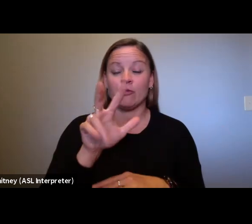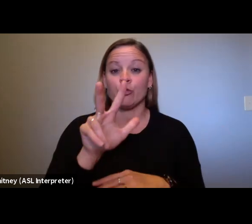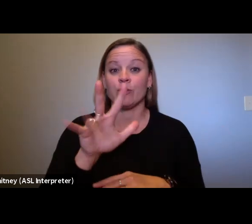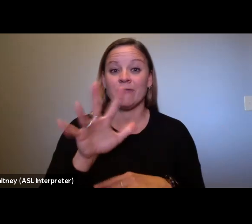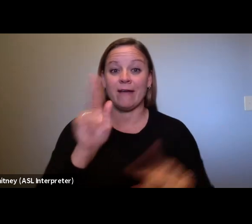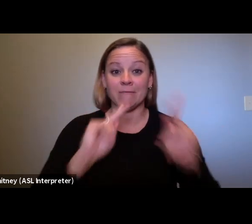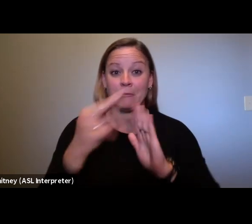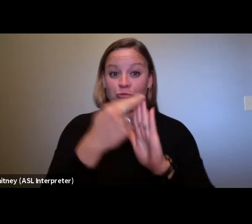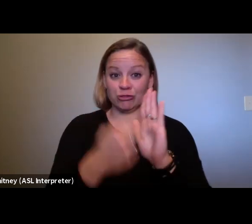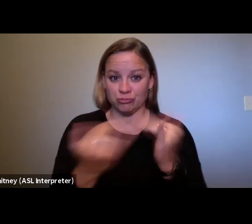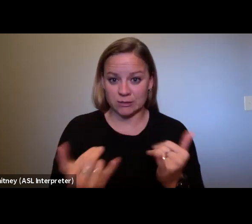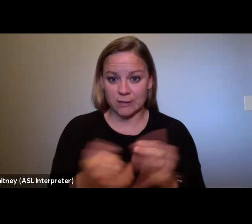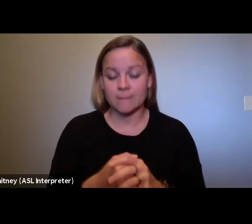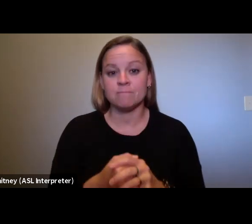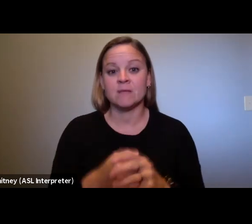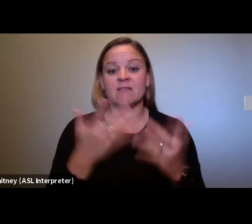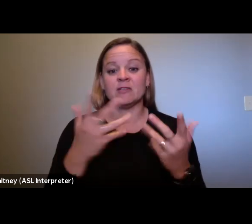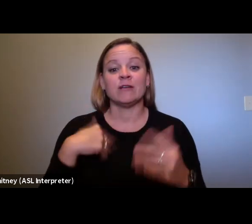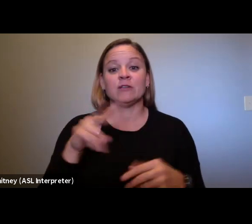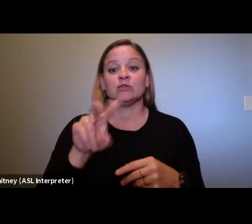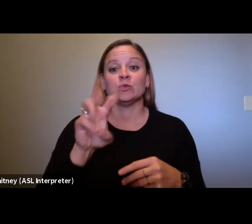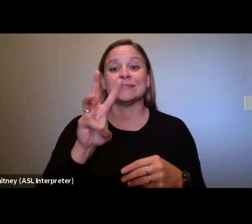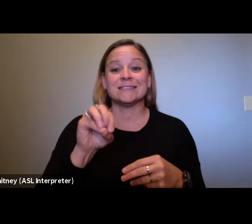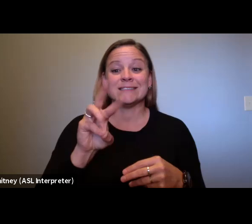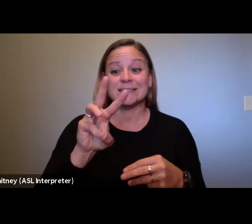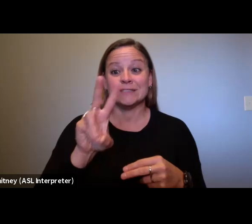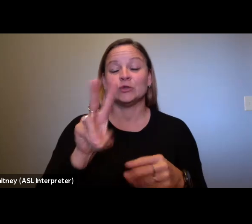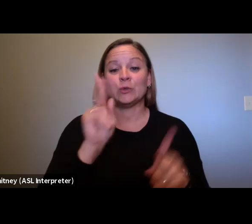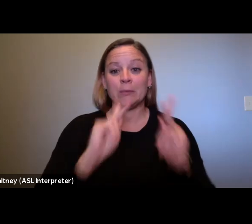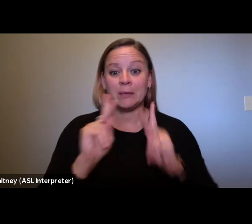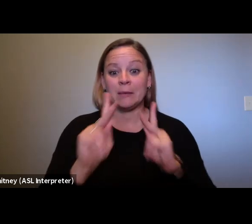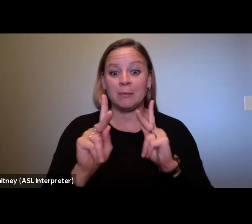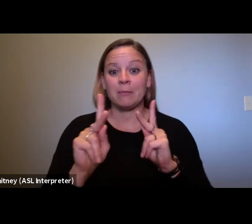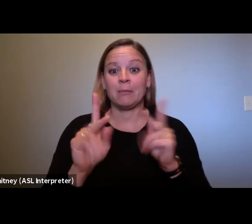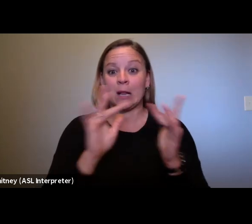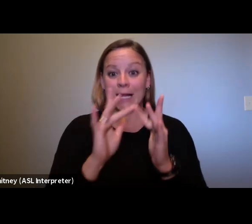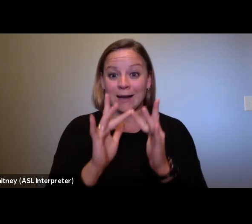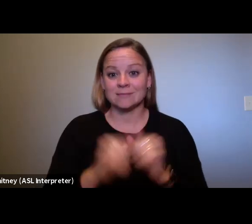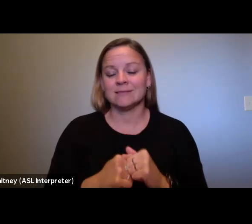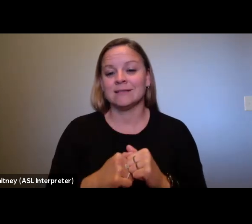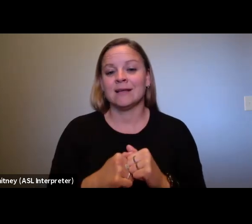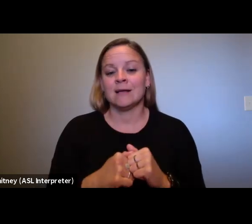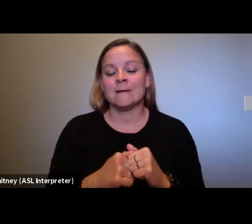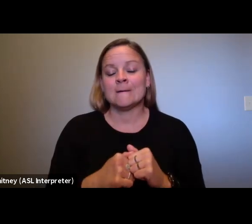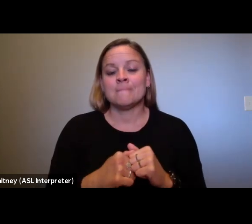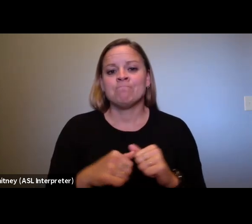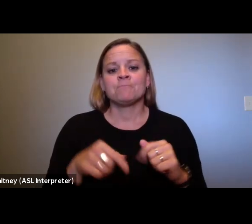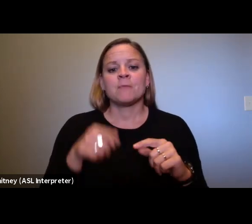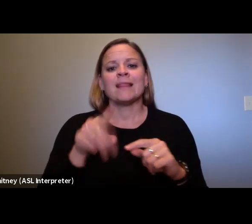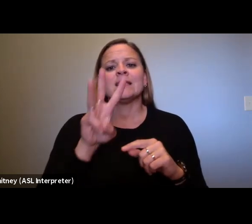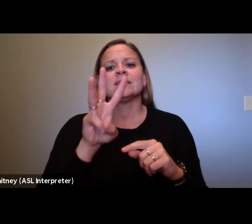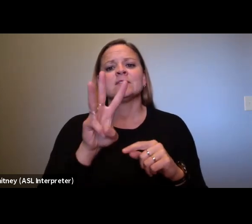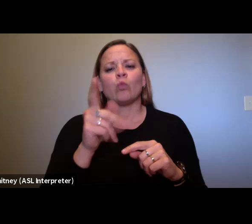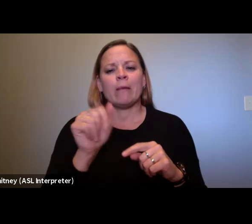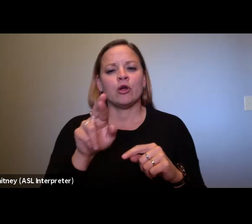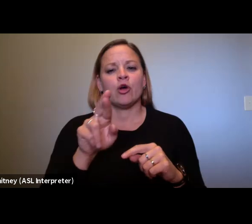people registered today. We've already got 262 people connected, and I know that number is going to grow. This webinar is, of